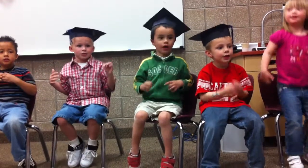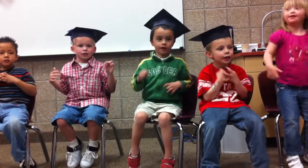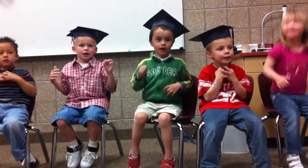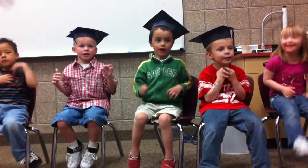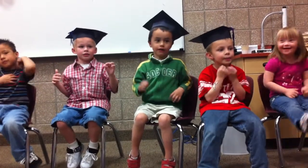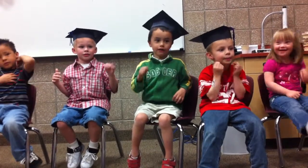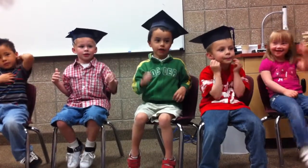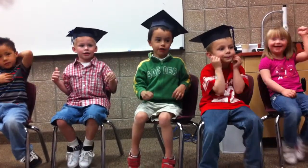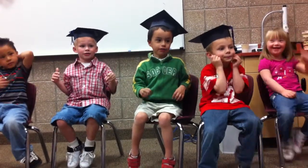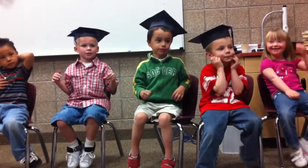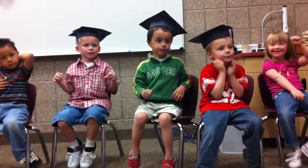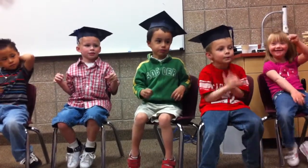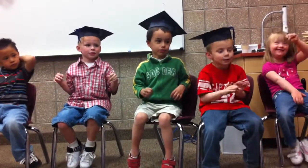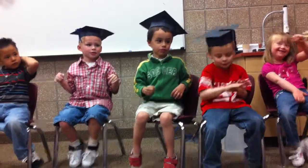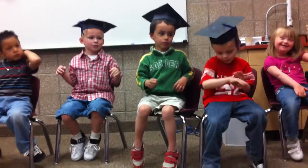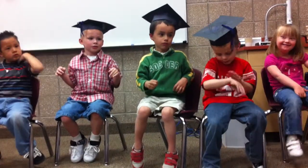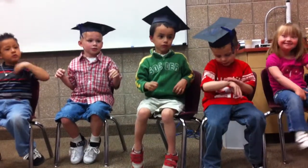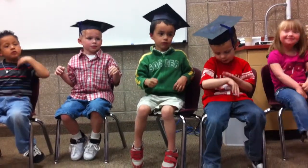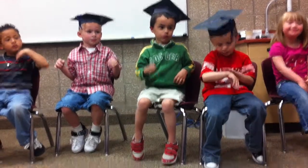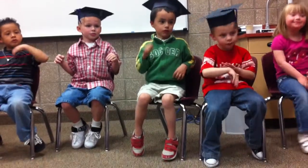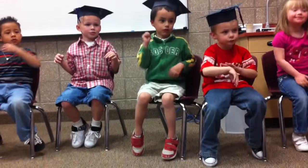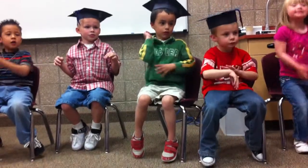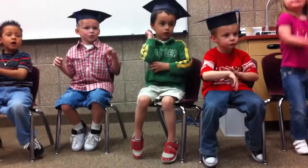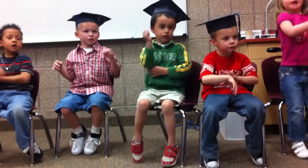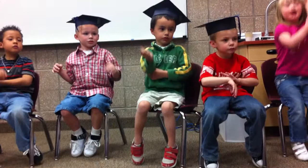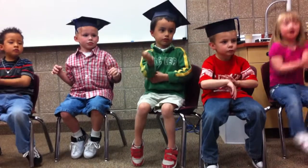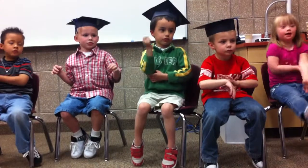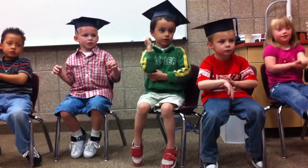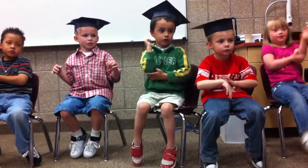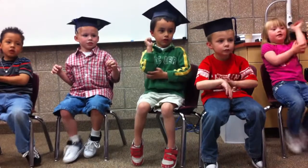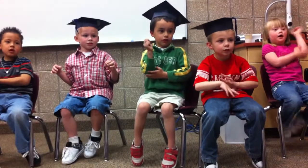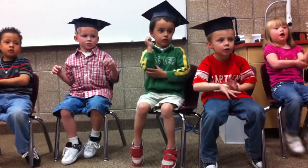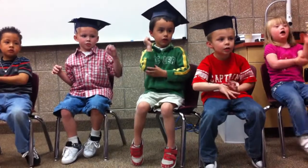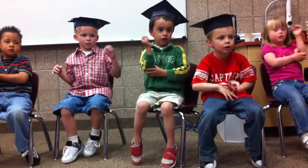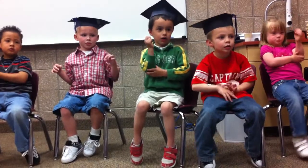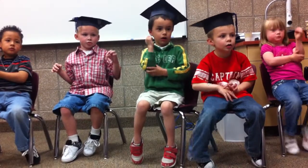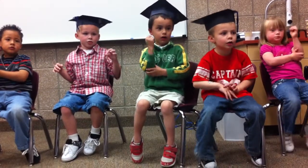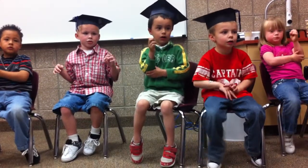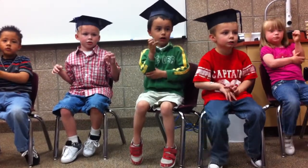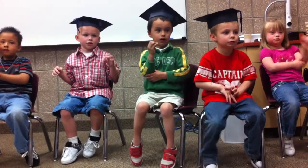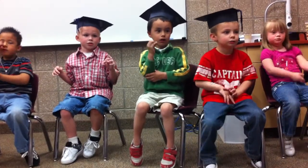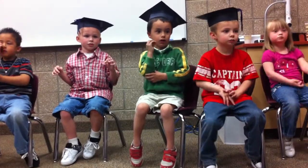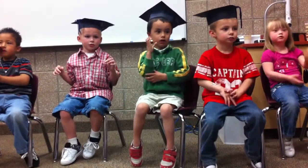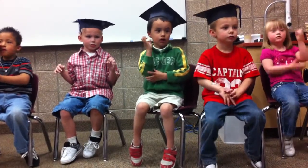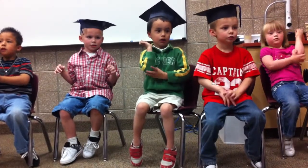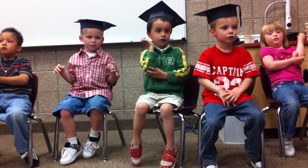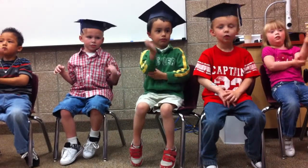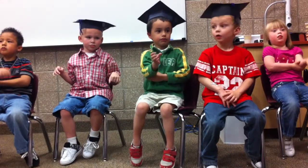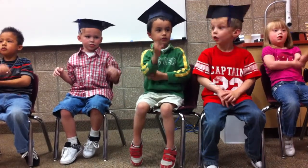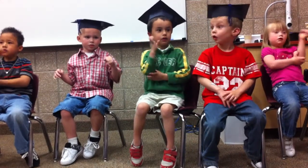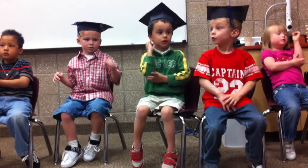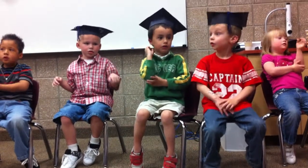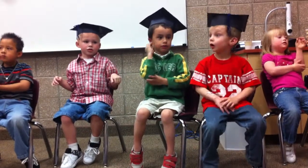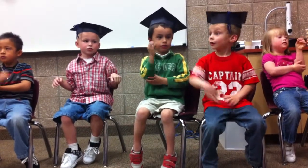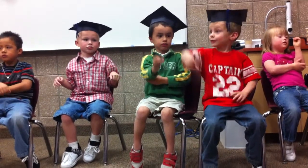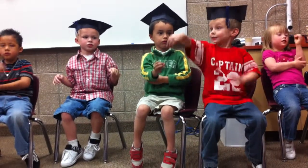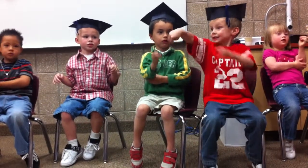n-n-n. Ostrich, ostrich, o-o-o. Ostrich, ostrich,